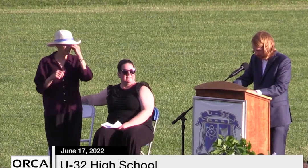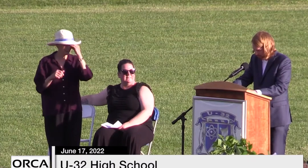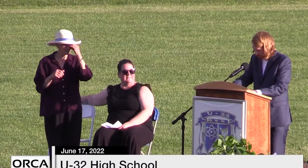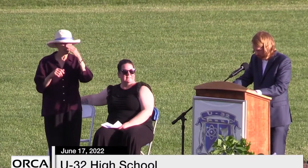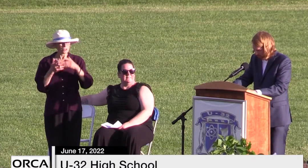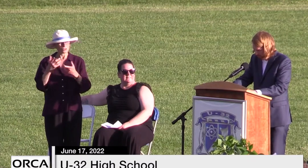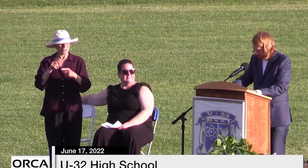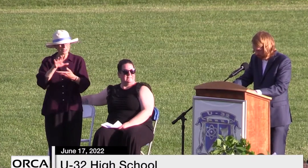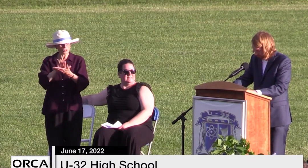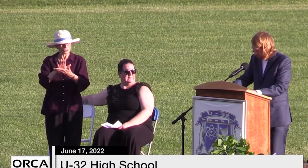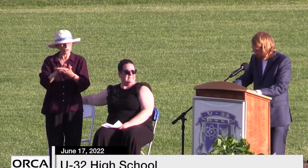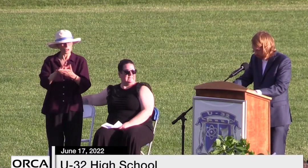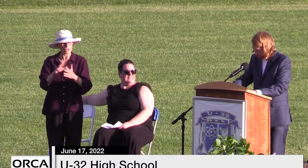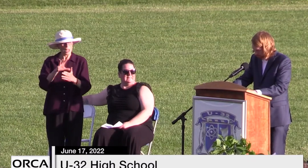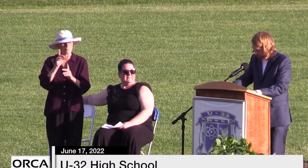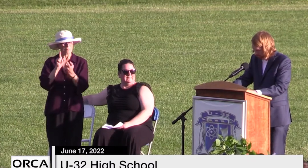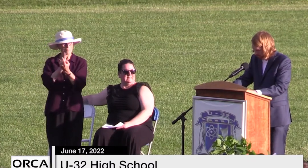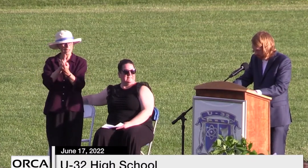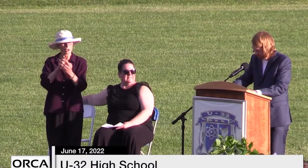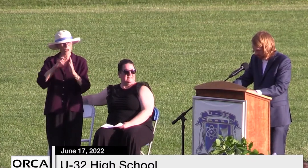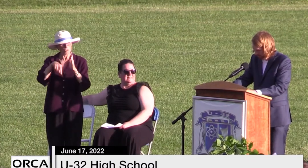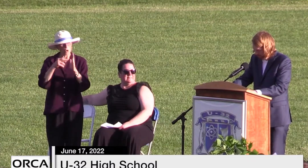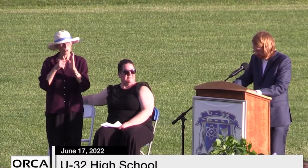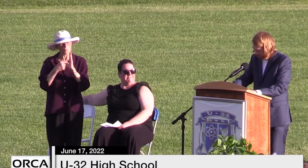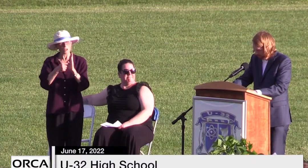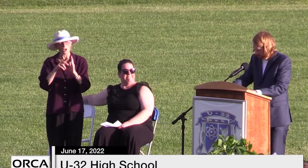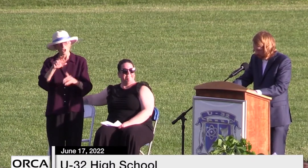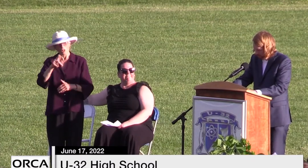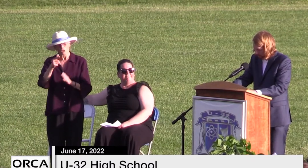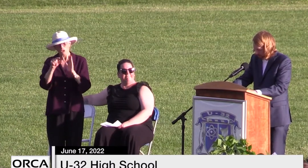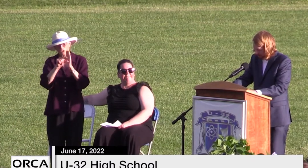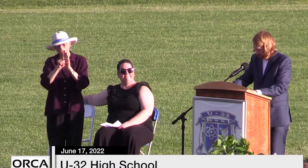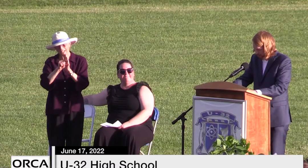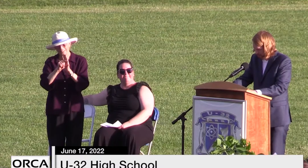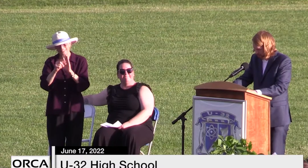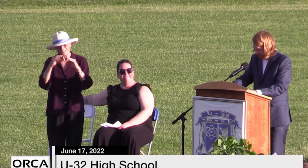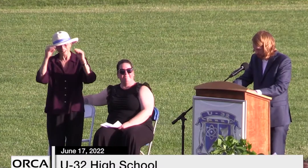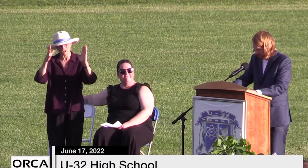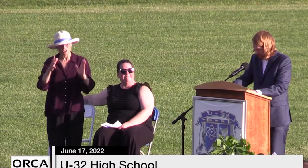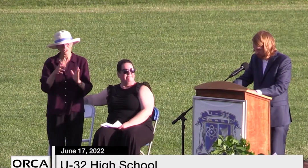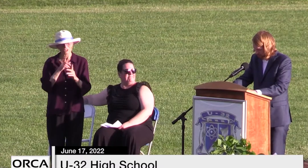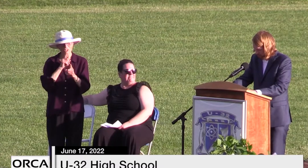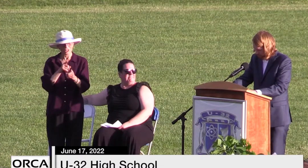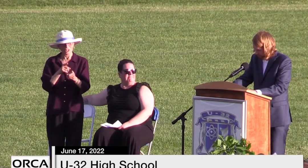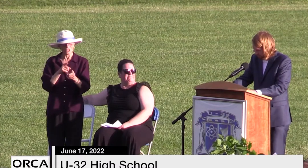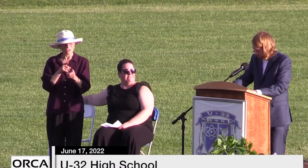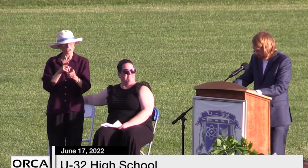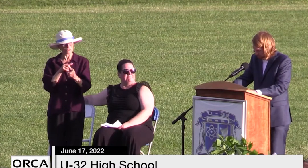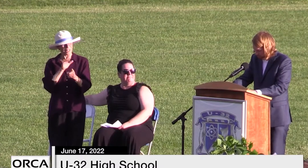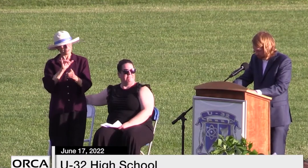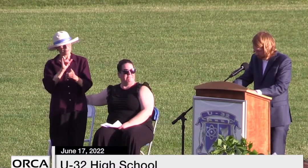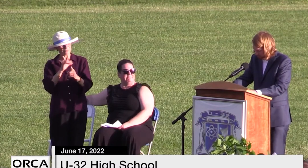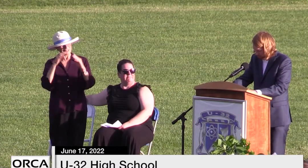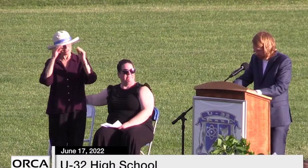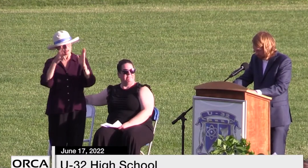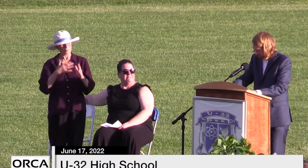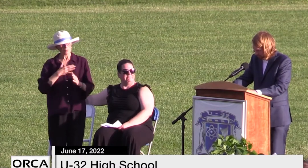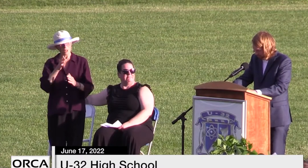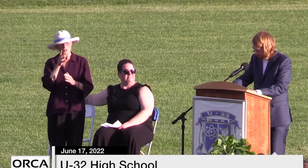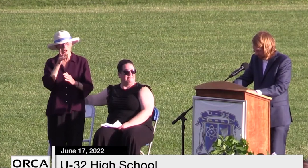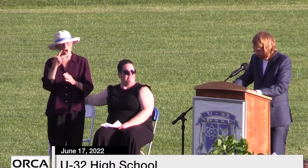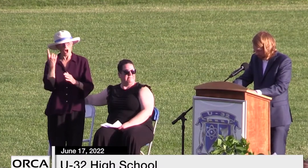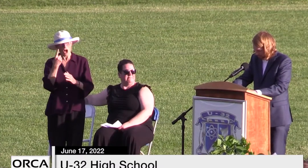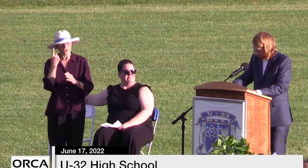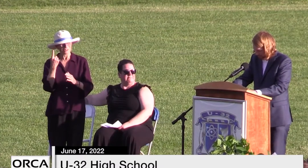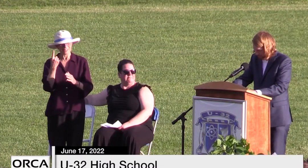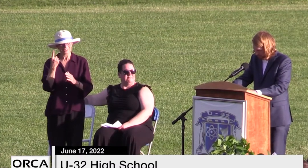school she met one of her role models, her third grade teacher. She was in awe of how engaging her teacher was. My mother was always on the edge